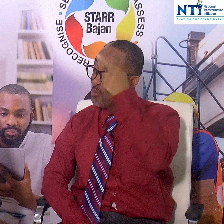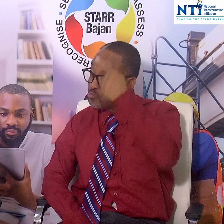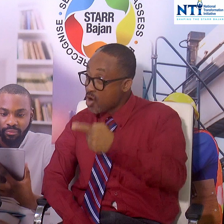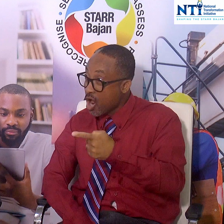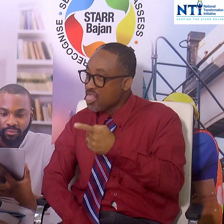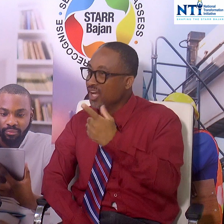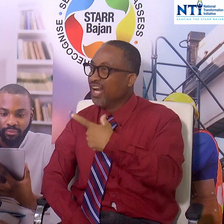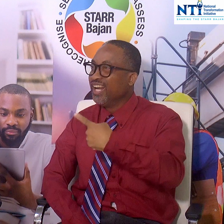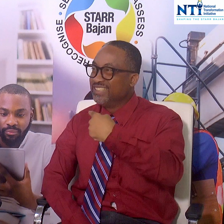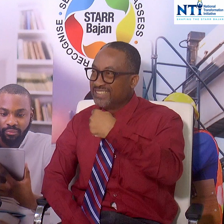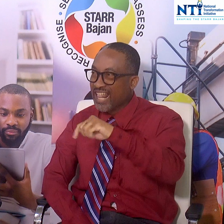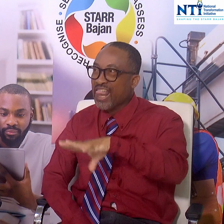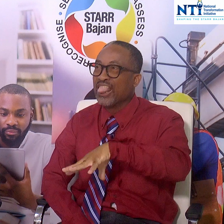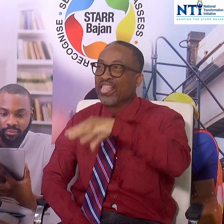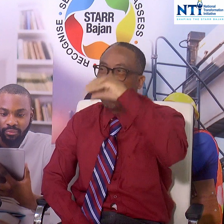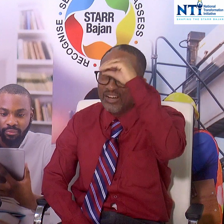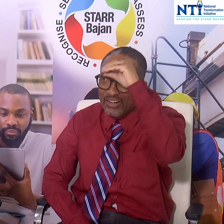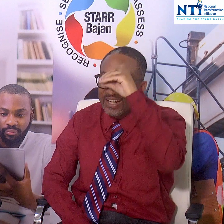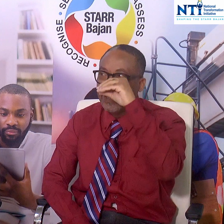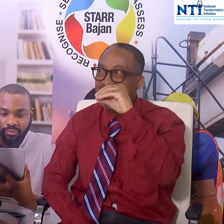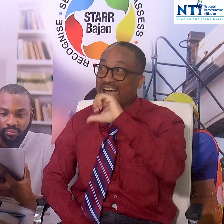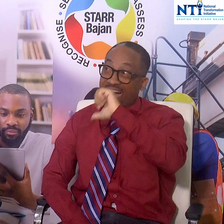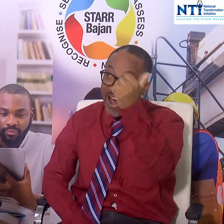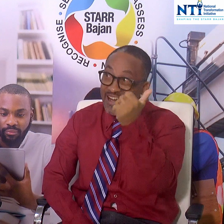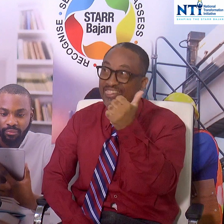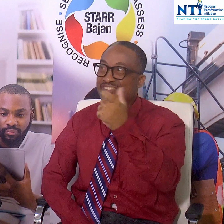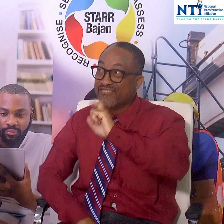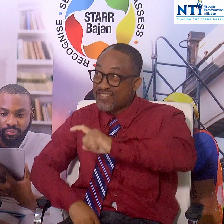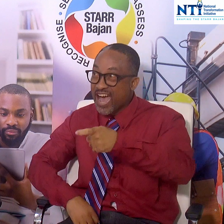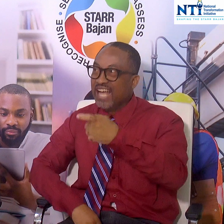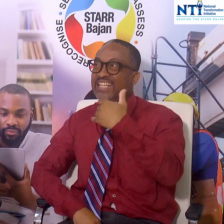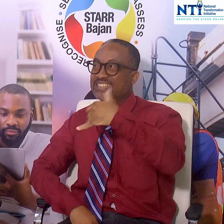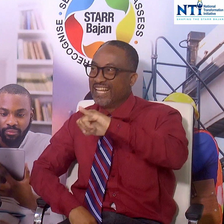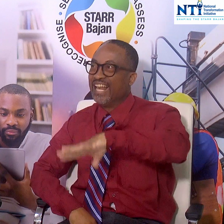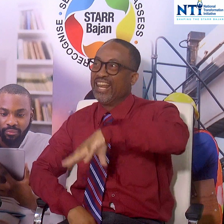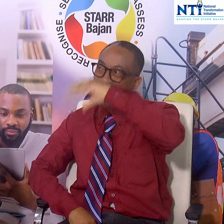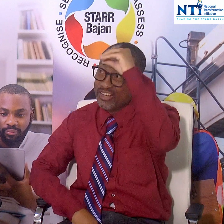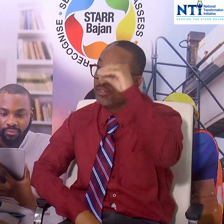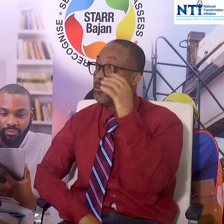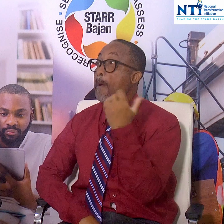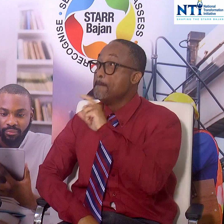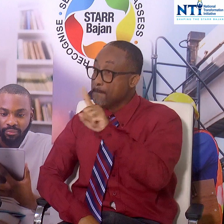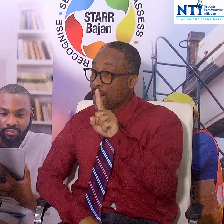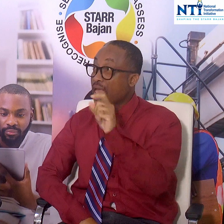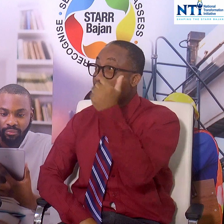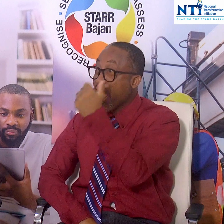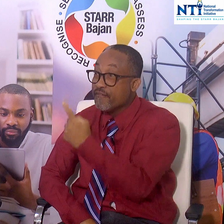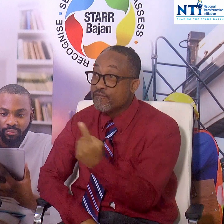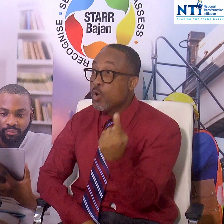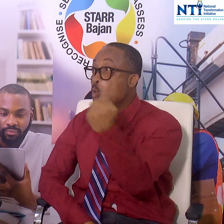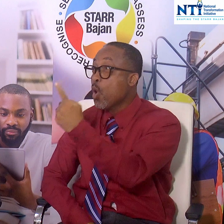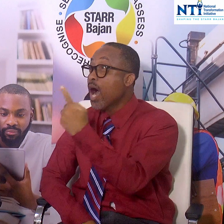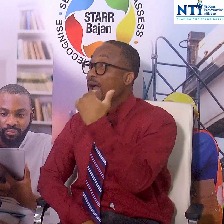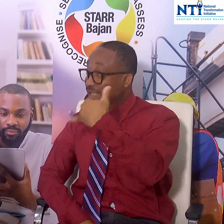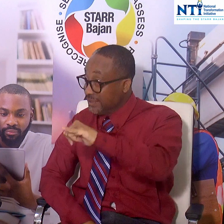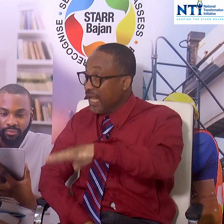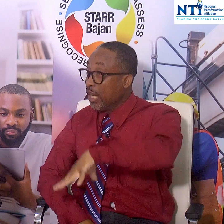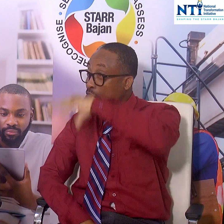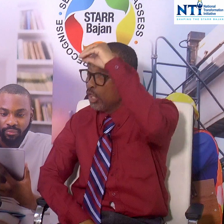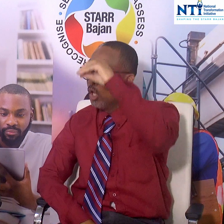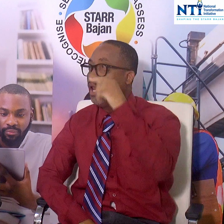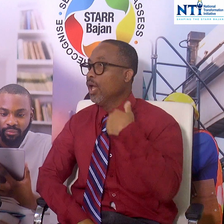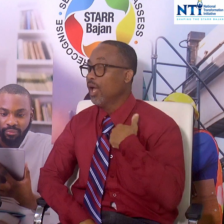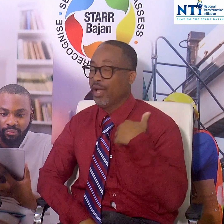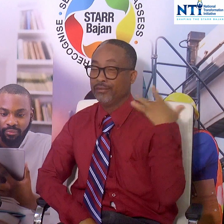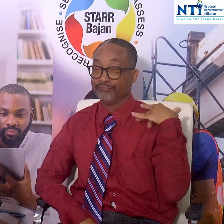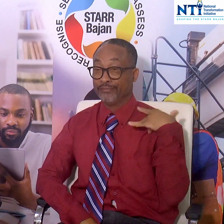into the signing. And then my brother started to learn a little bit more. And then other friends started to learn sign